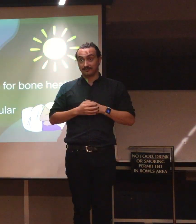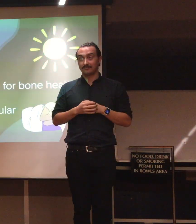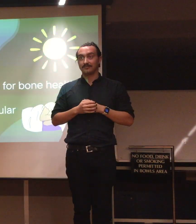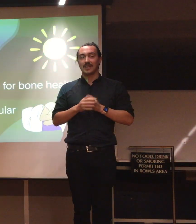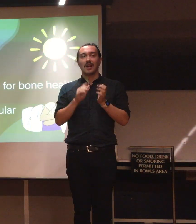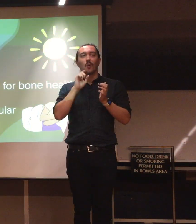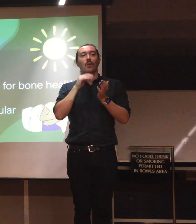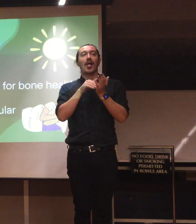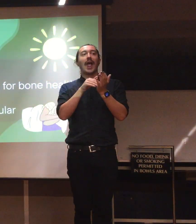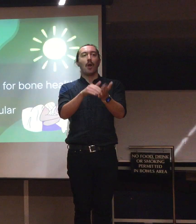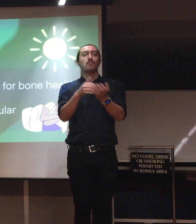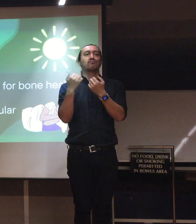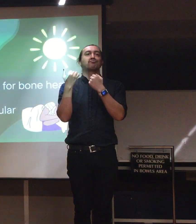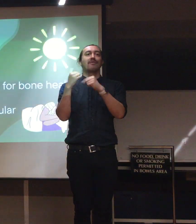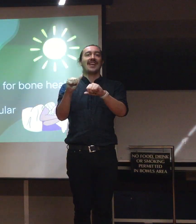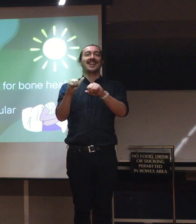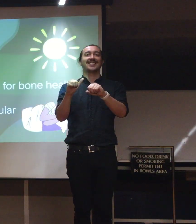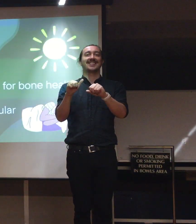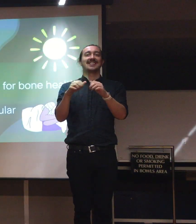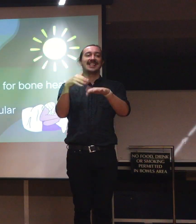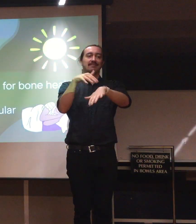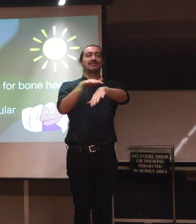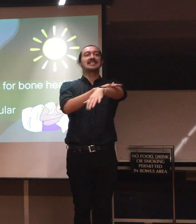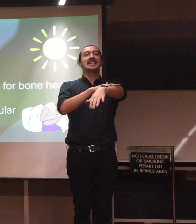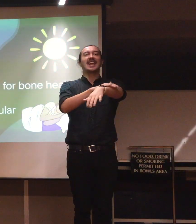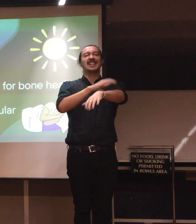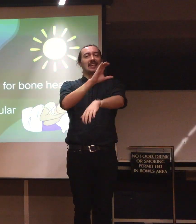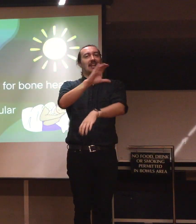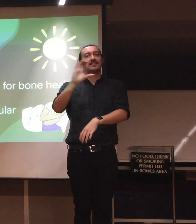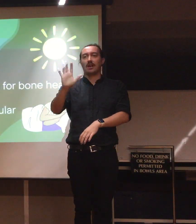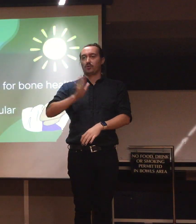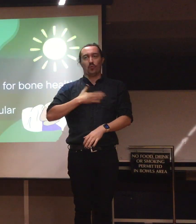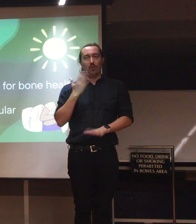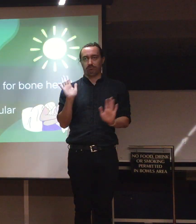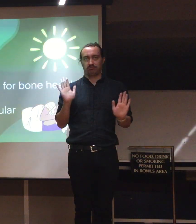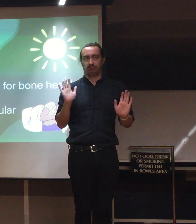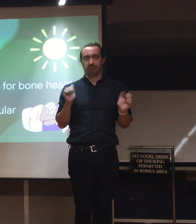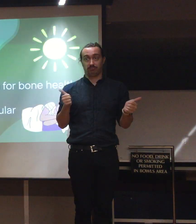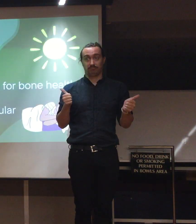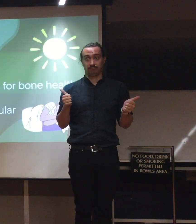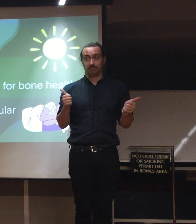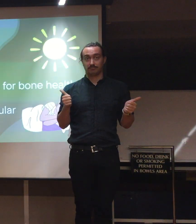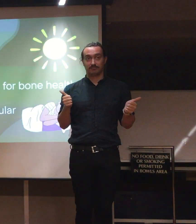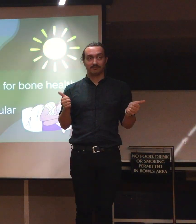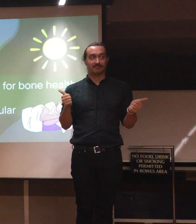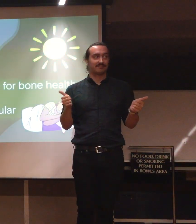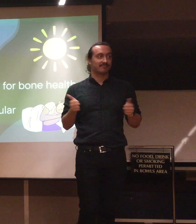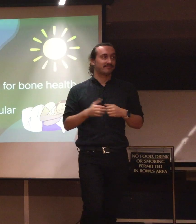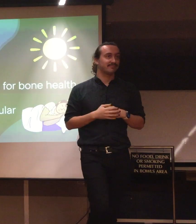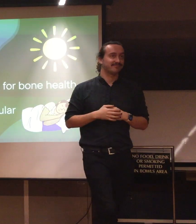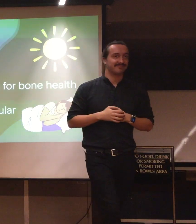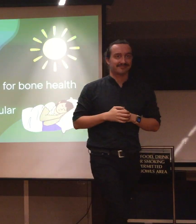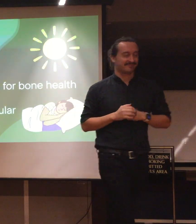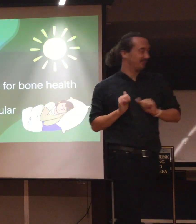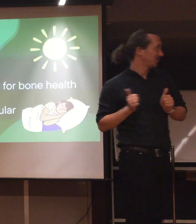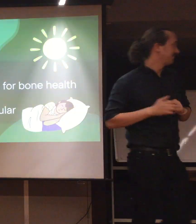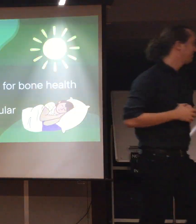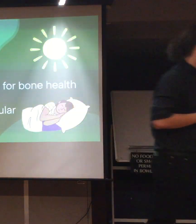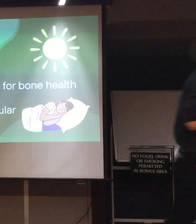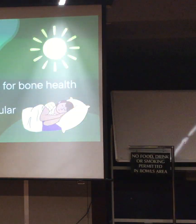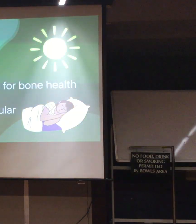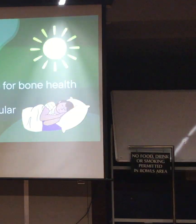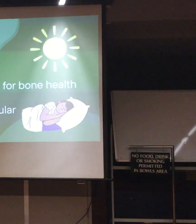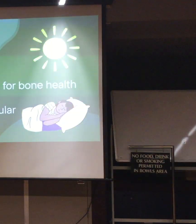That'll help with preventing skin cancers, which are nasty. Oh, good. Cool.